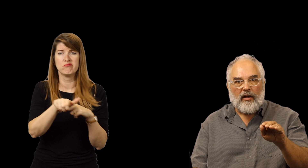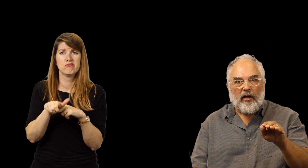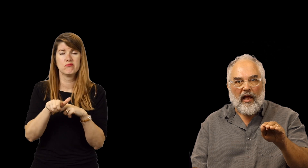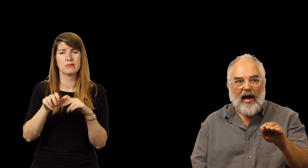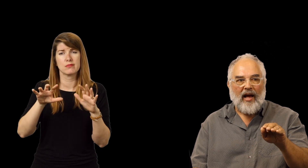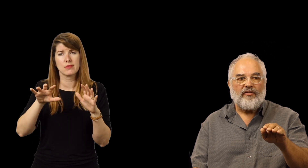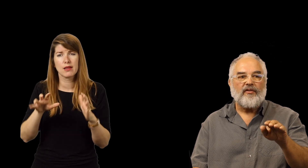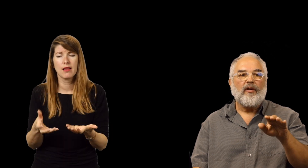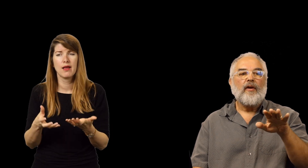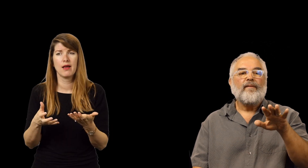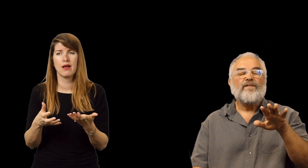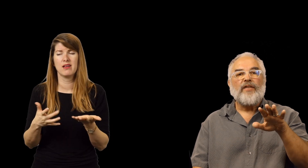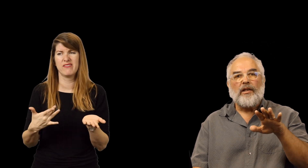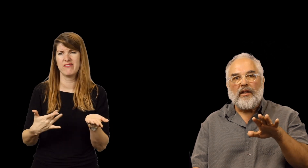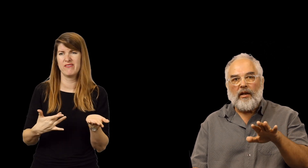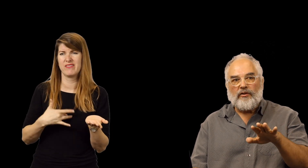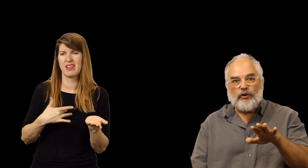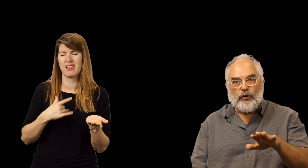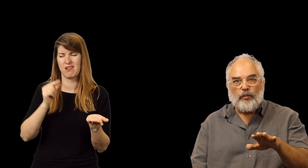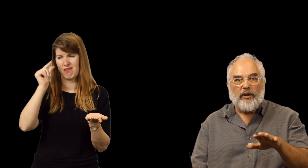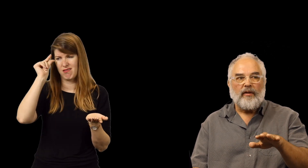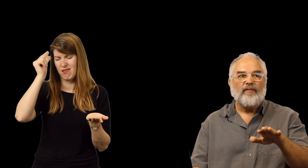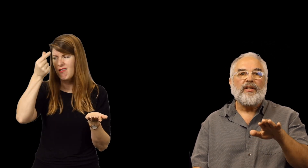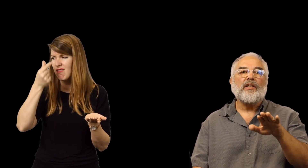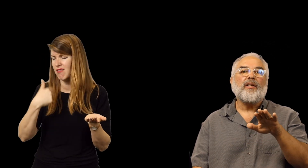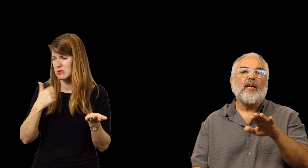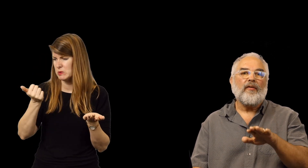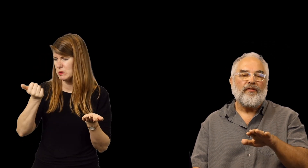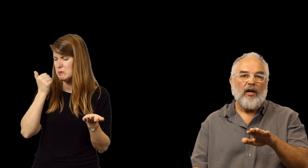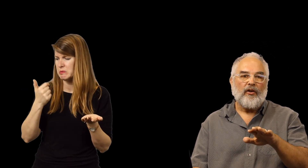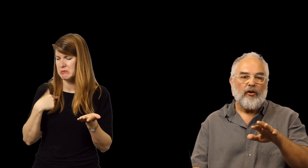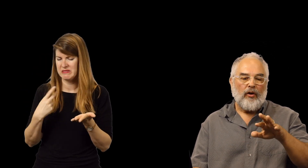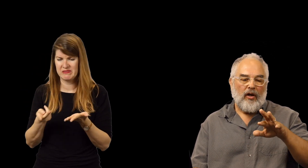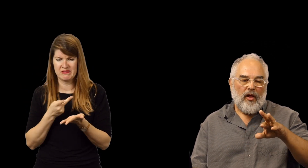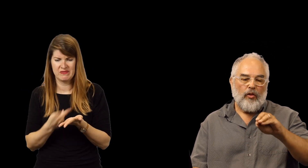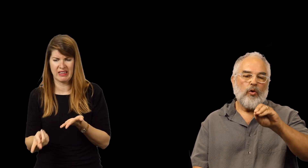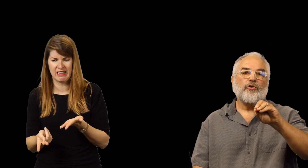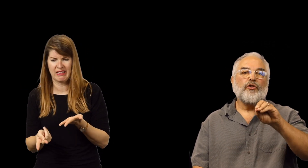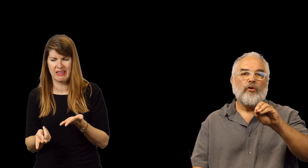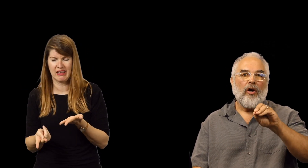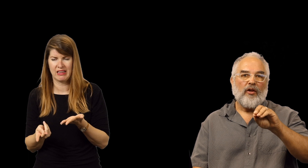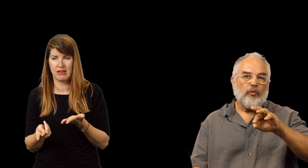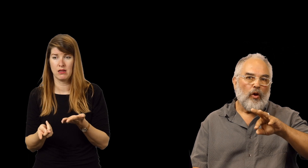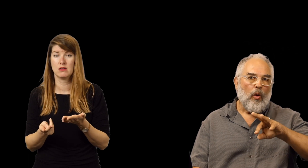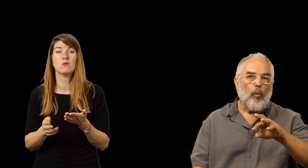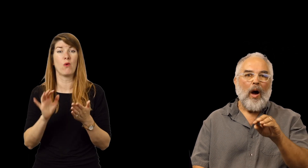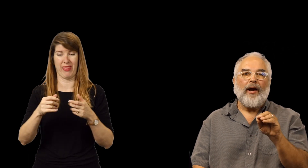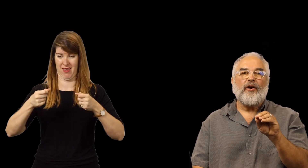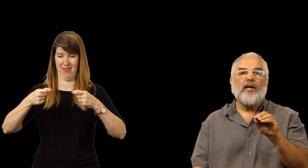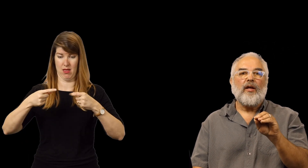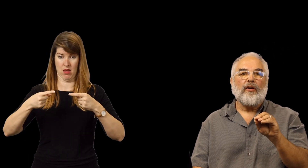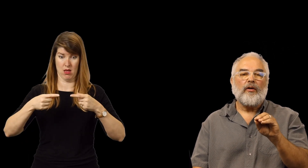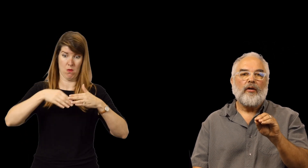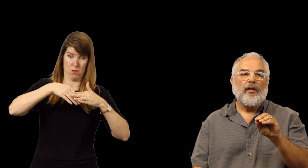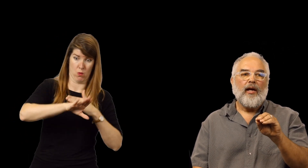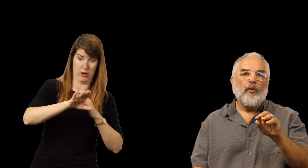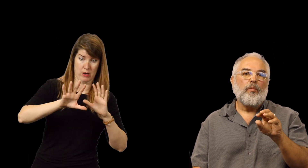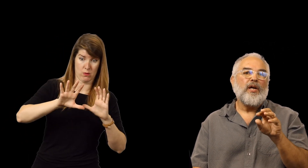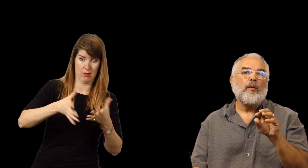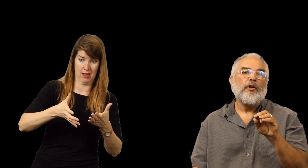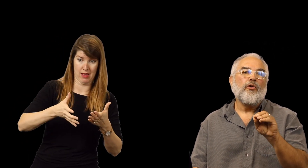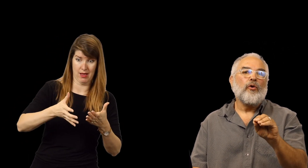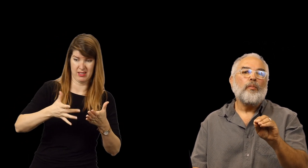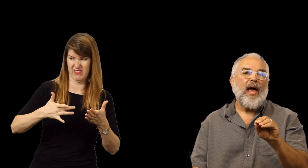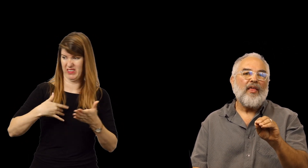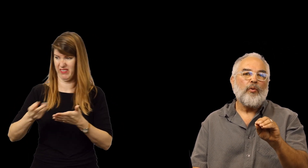sitting in class, feeling stupid, feeling like a failure, those neurons will all wire together and